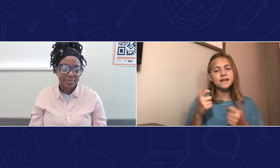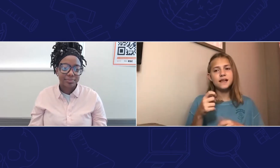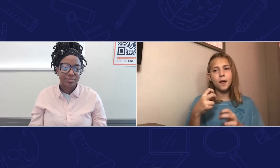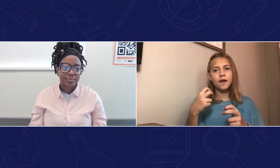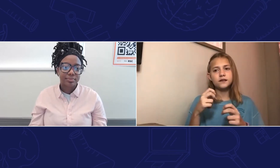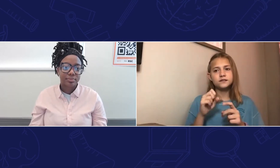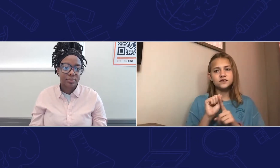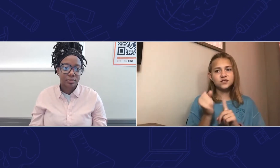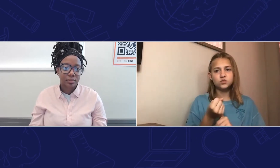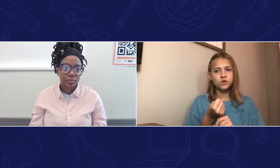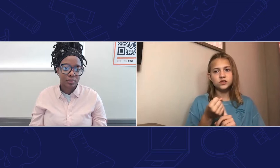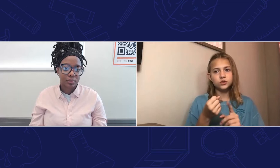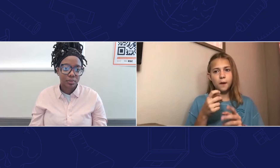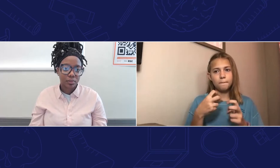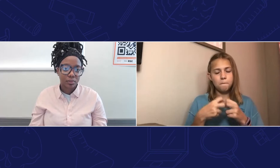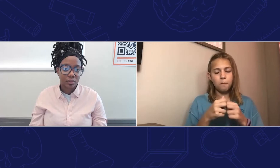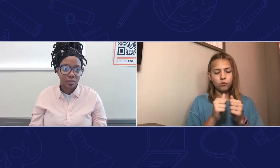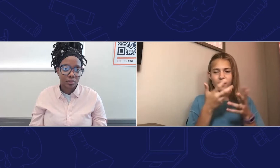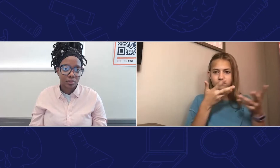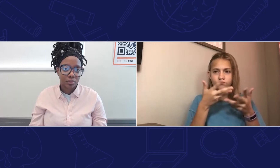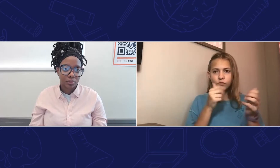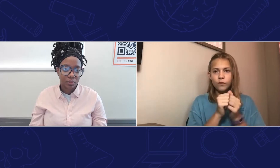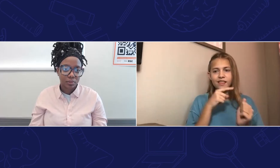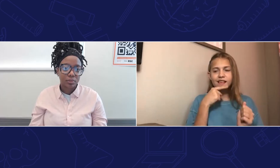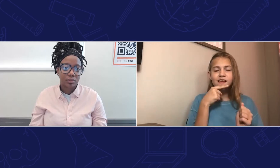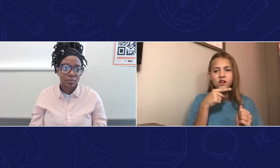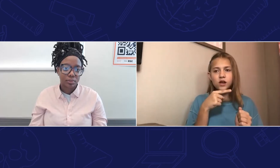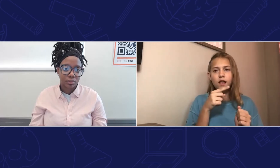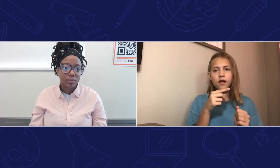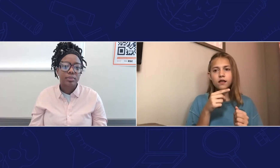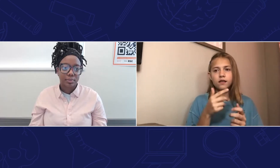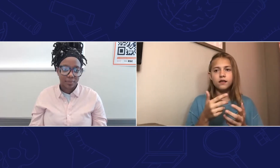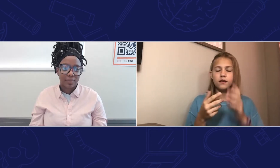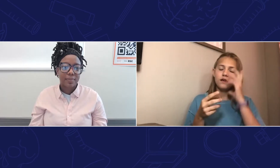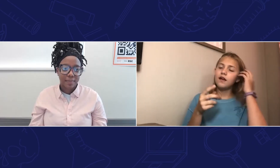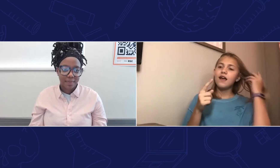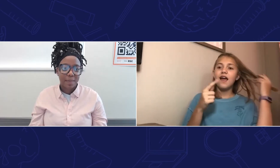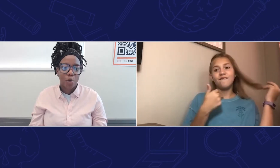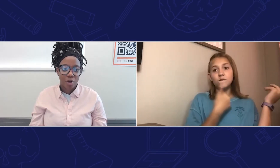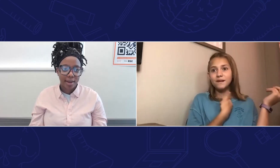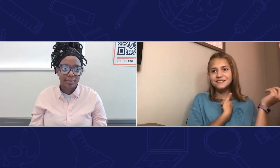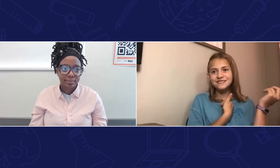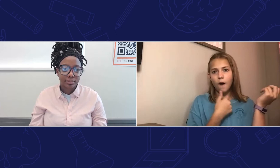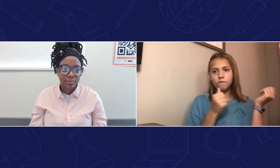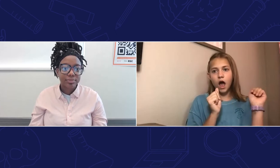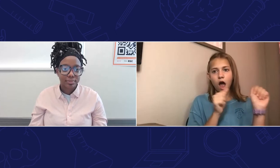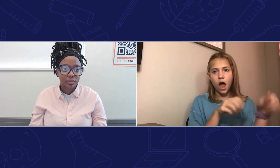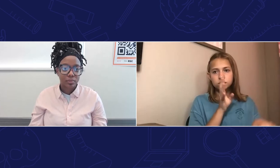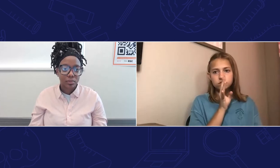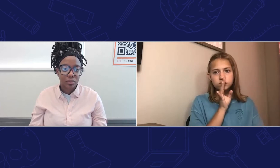It's a big situation or problem interacting with hearing people. So for myself,